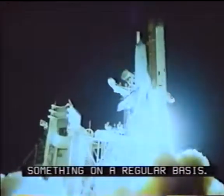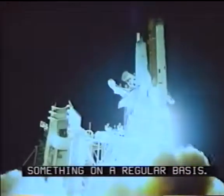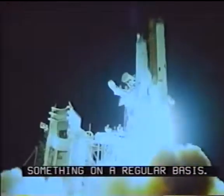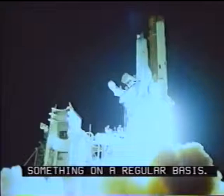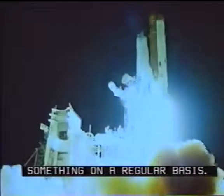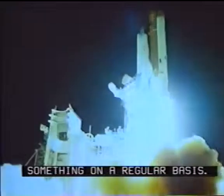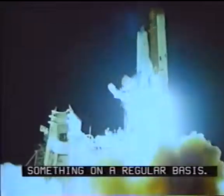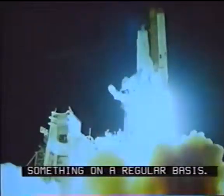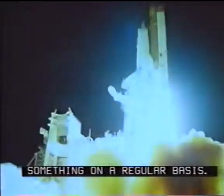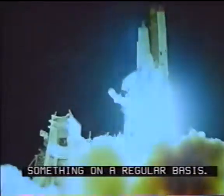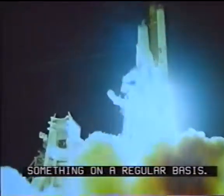on a regular basis.